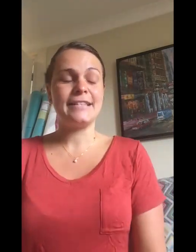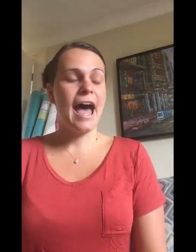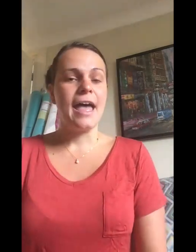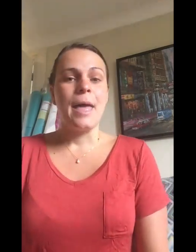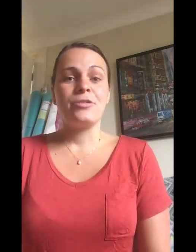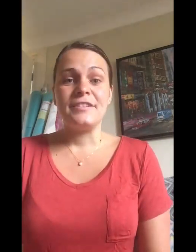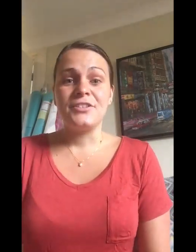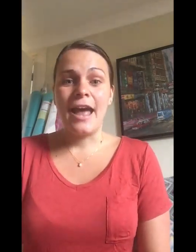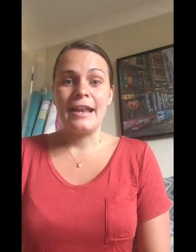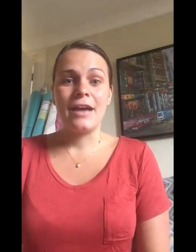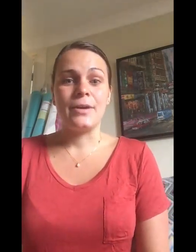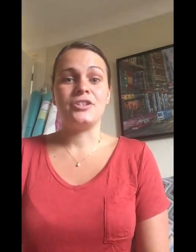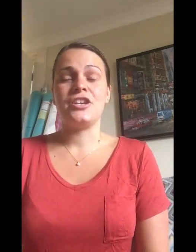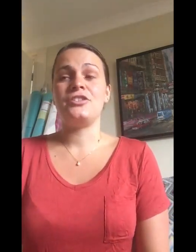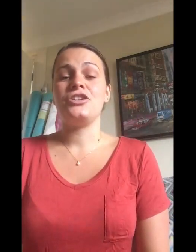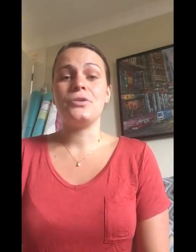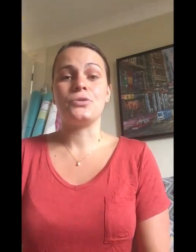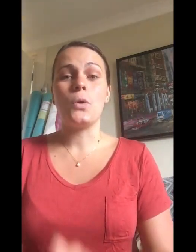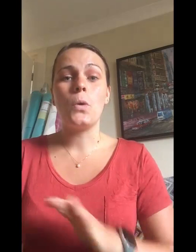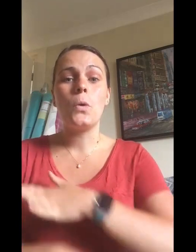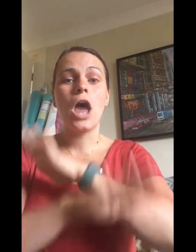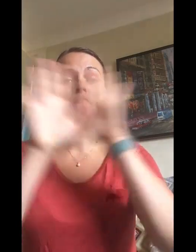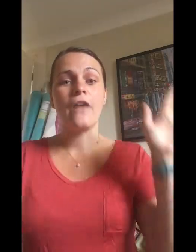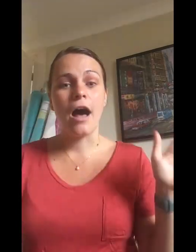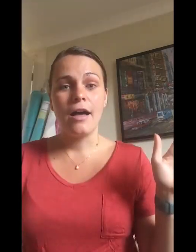that British Sign Language is used all over